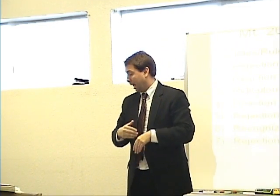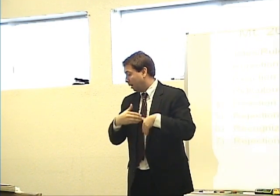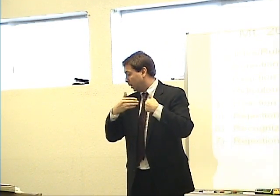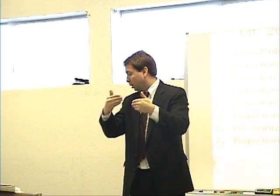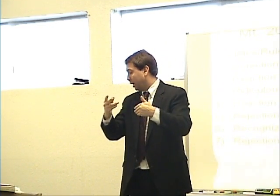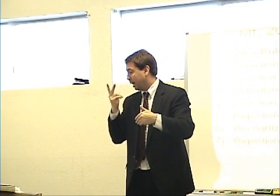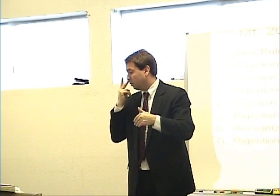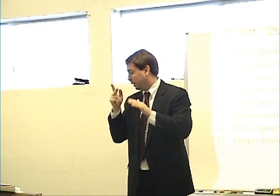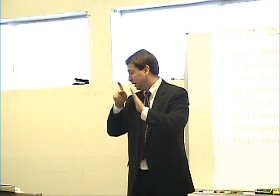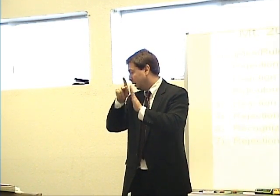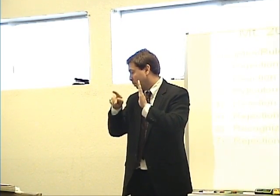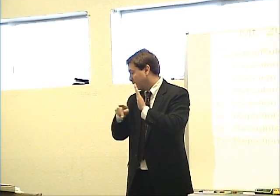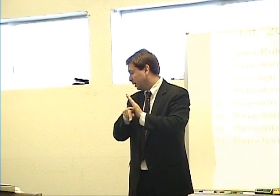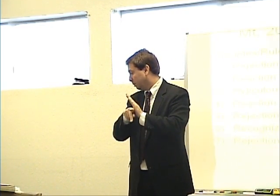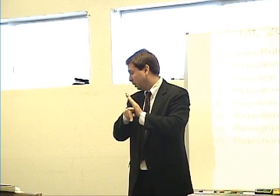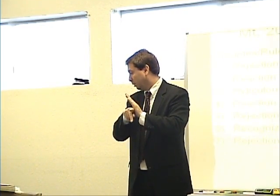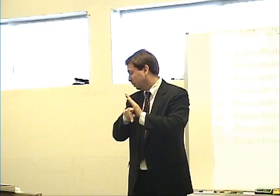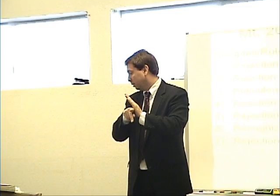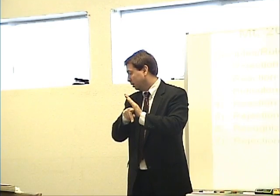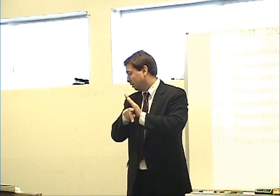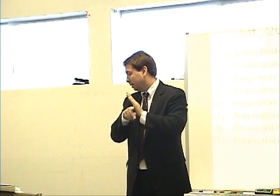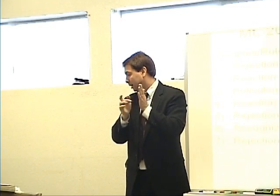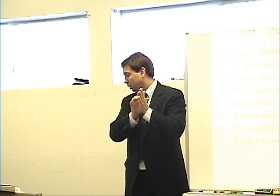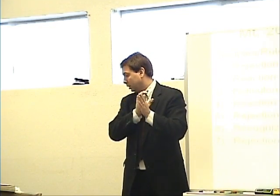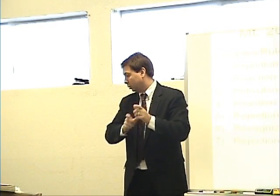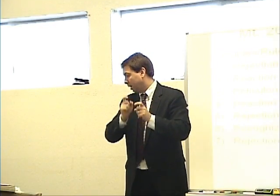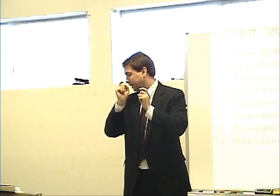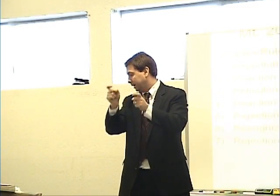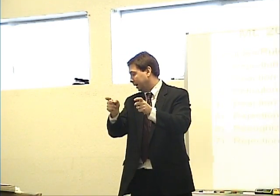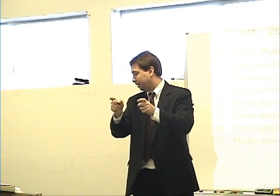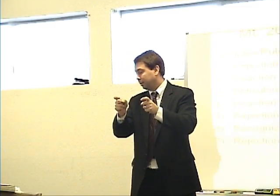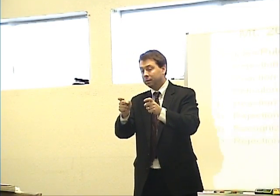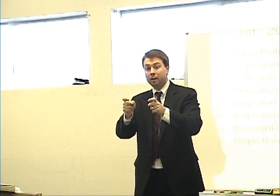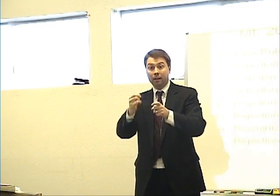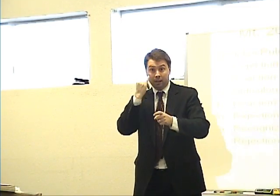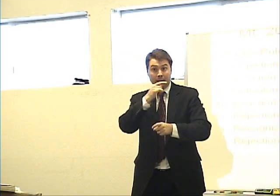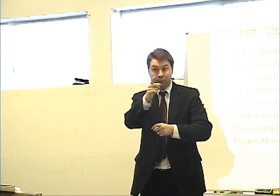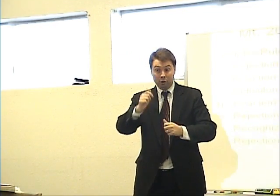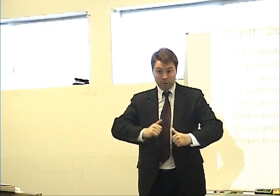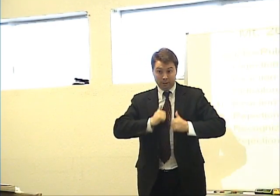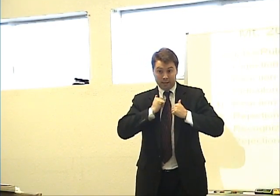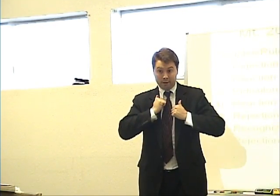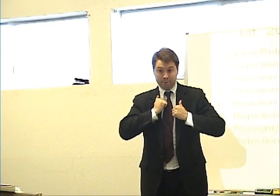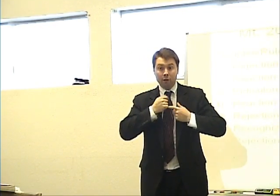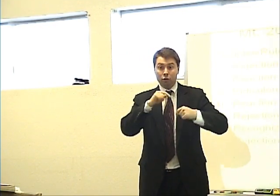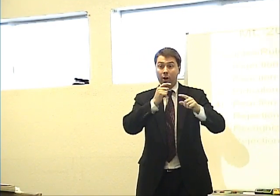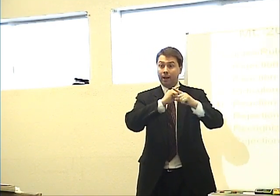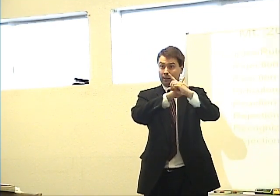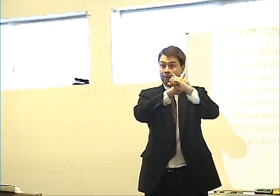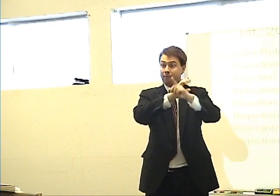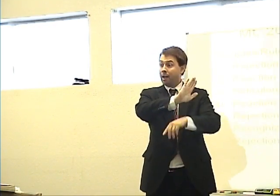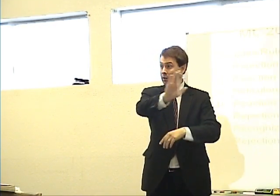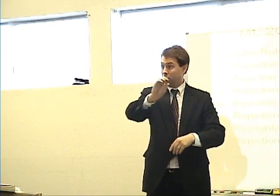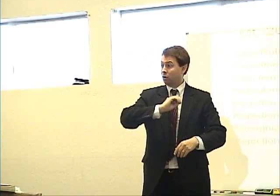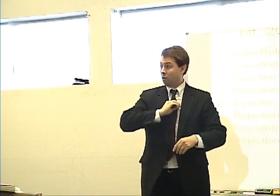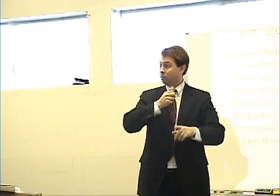And we go ahead and we see the principle that Jesus Christ gives. If you live trying to defend your own